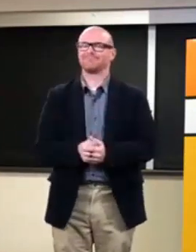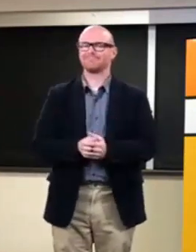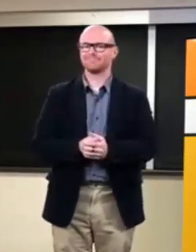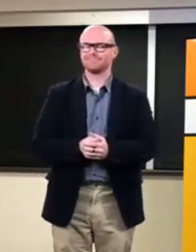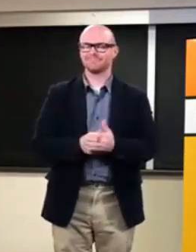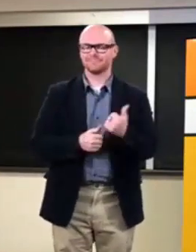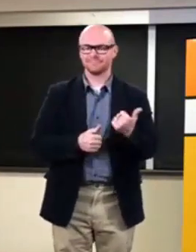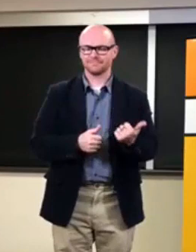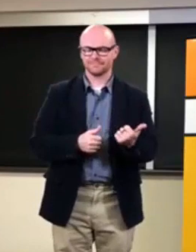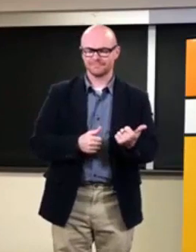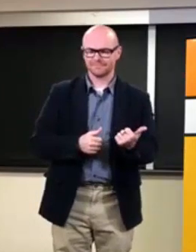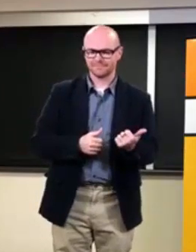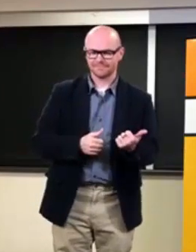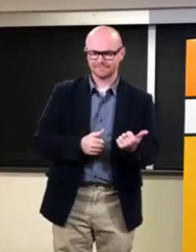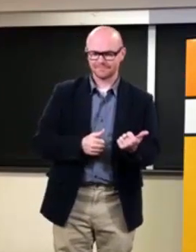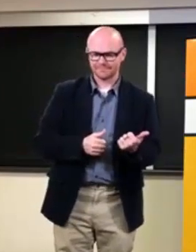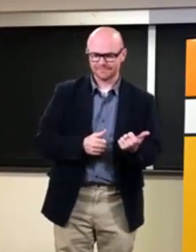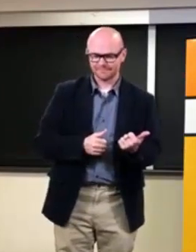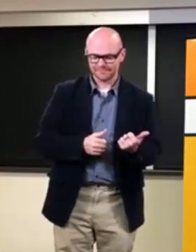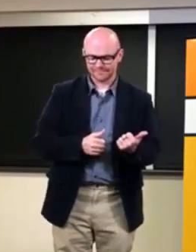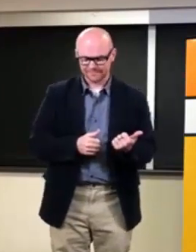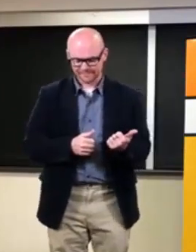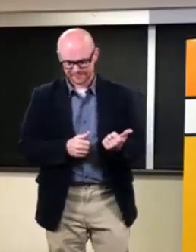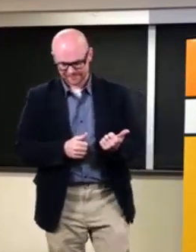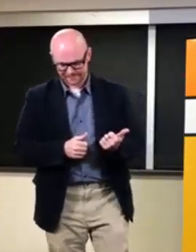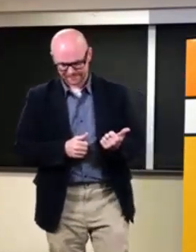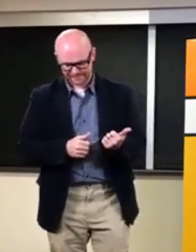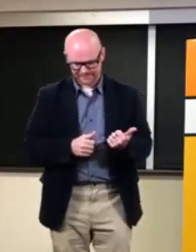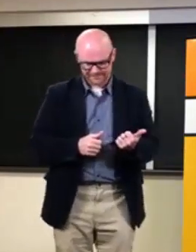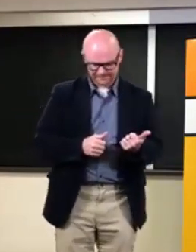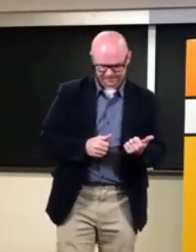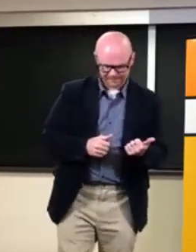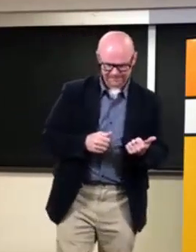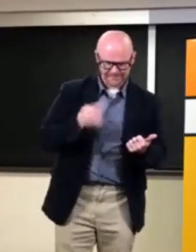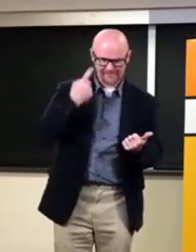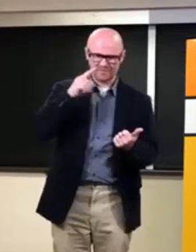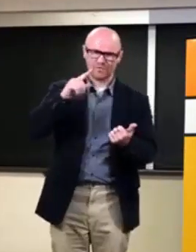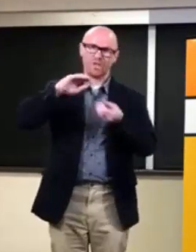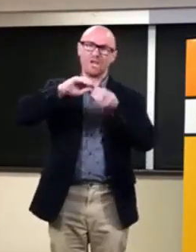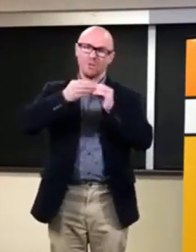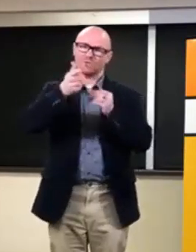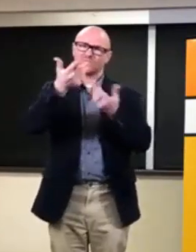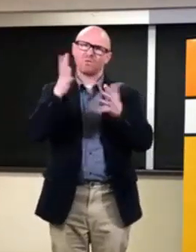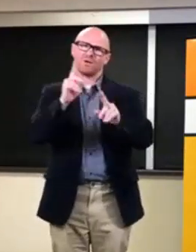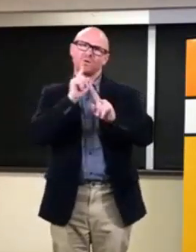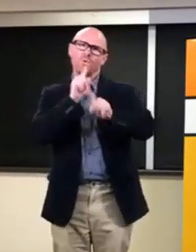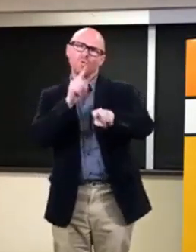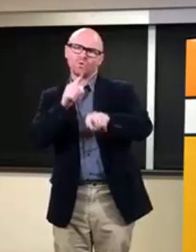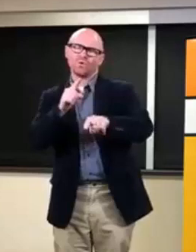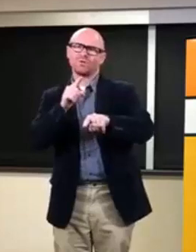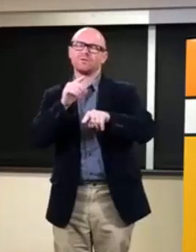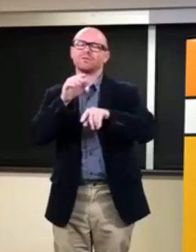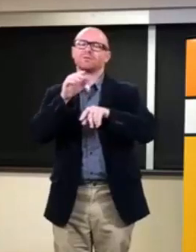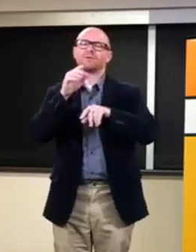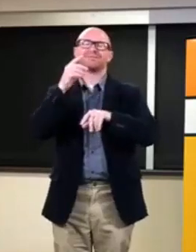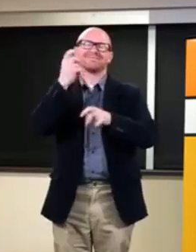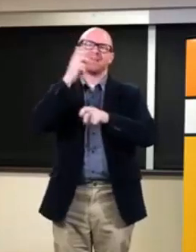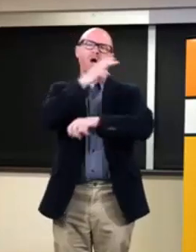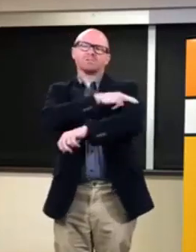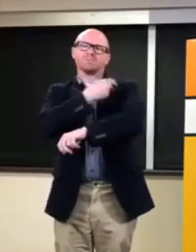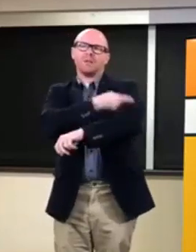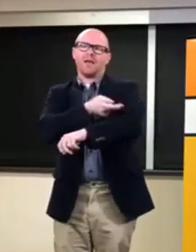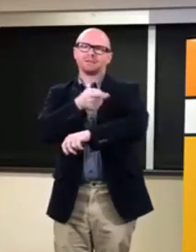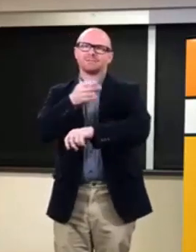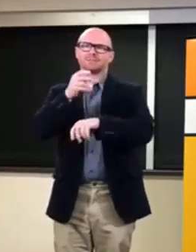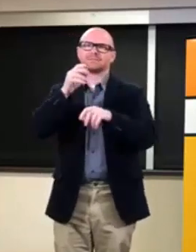hospitalizations that are reported on the state's coronavirus website, is that everyone who has been hospitalized throughout this outbreak, or